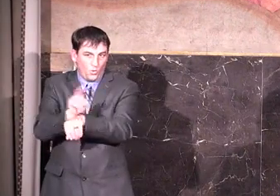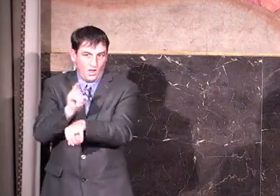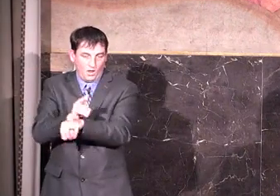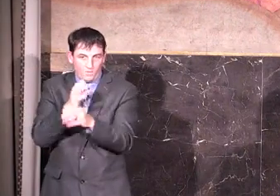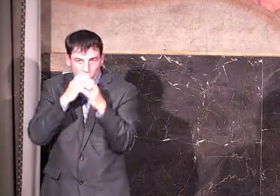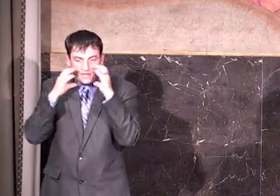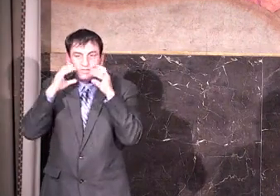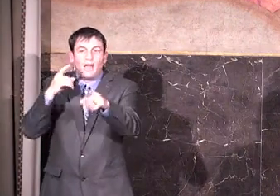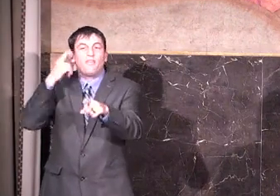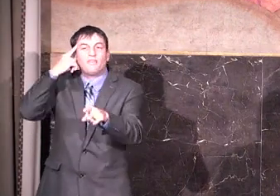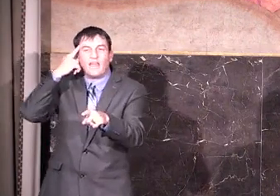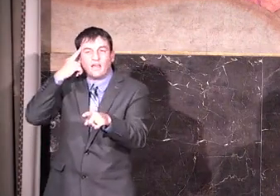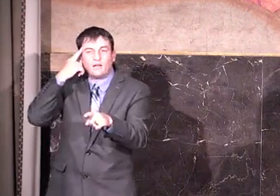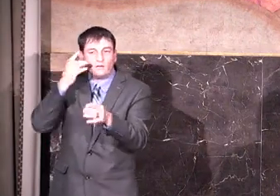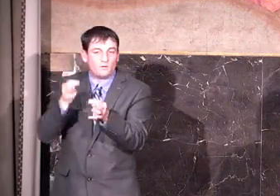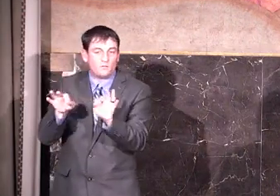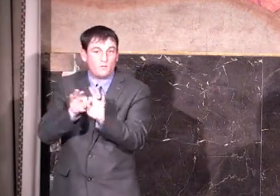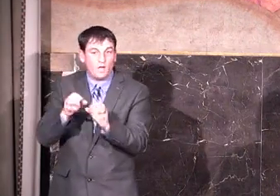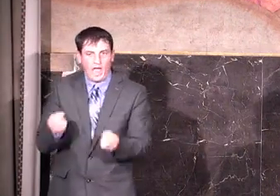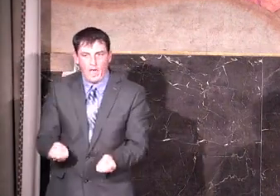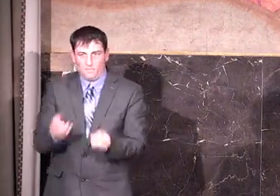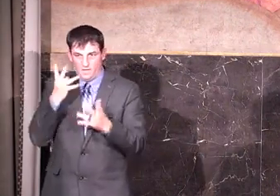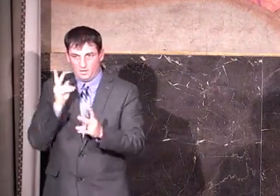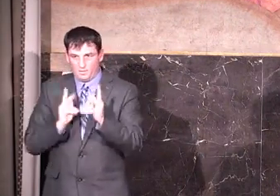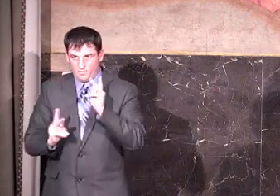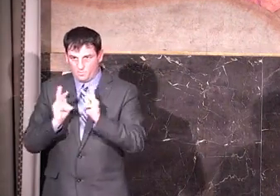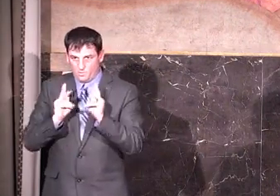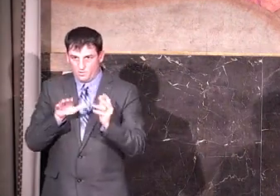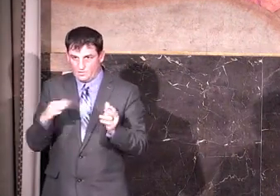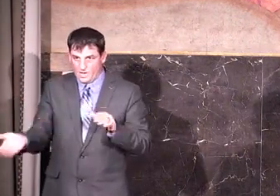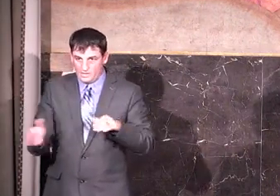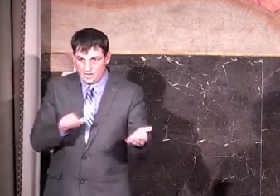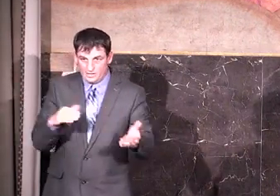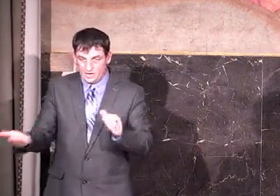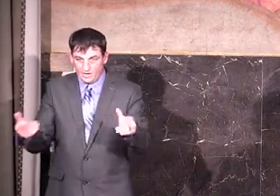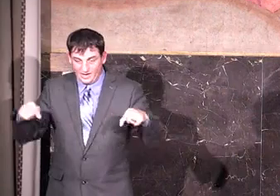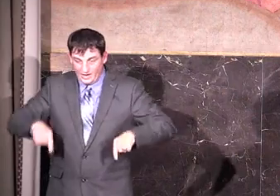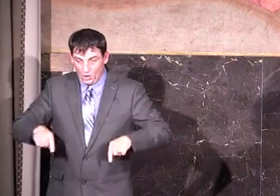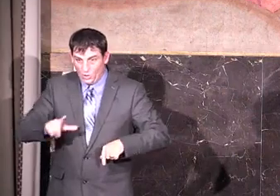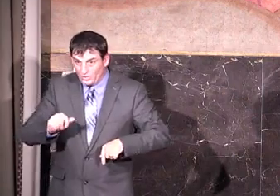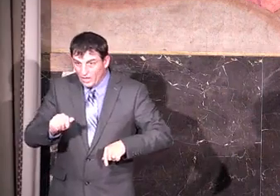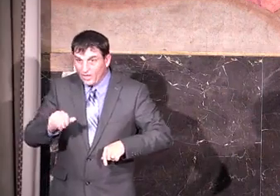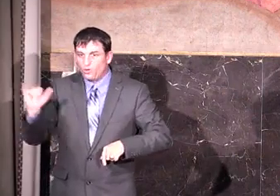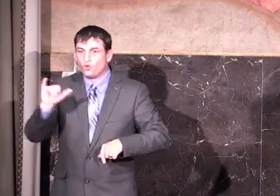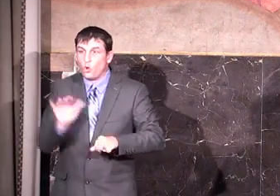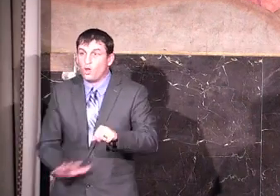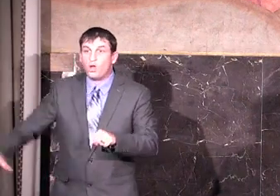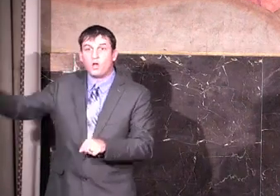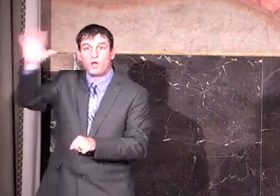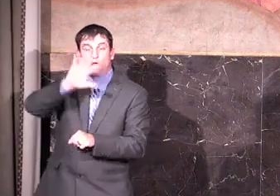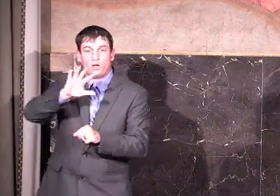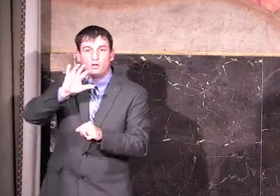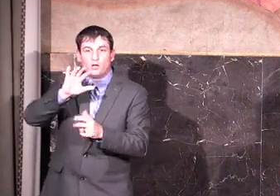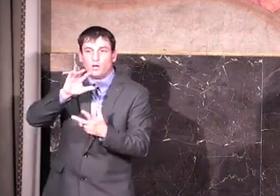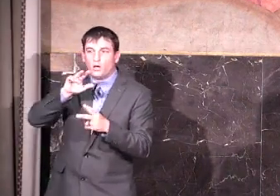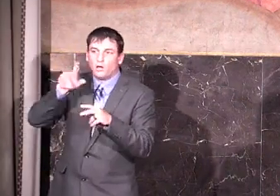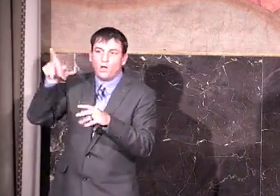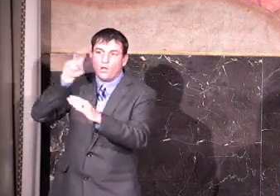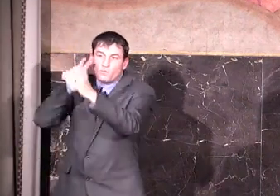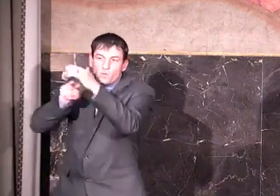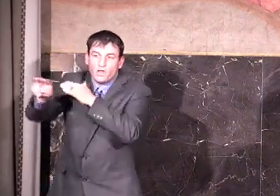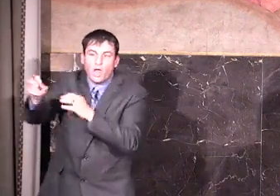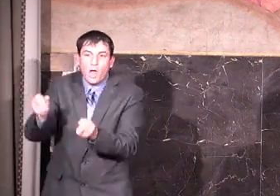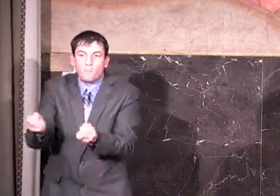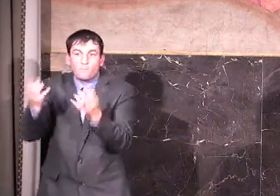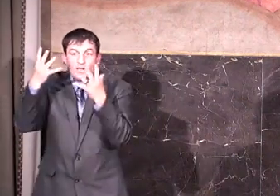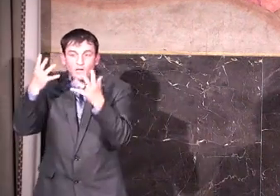many people have died here in Louisiana and around the country, and how many more are expected to die, depending on what the case growth looks